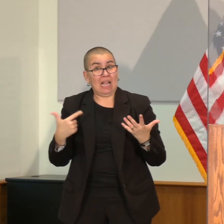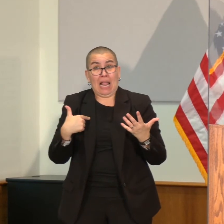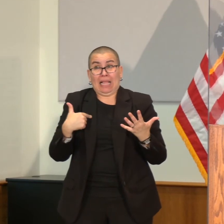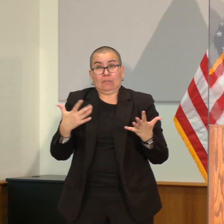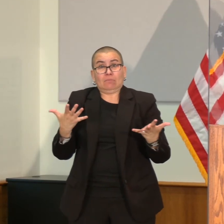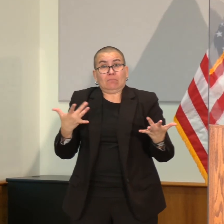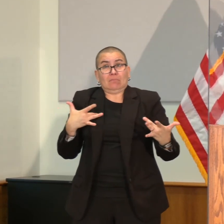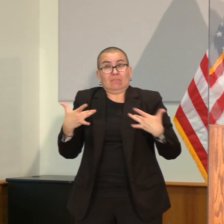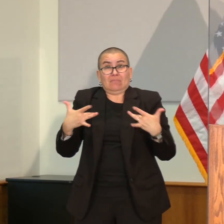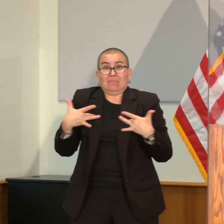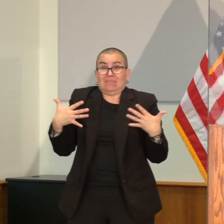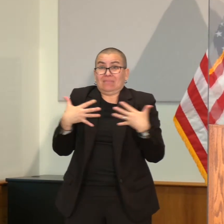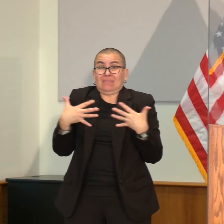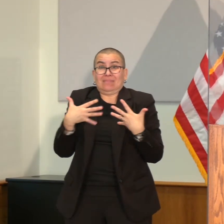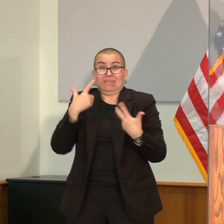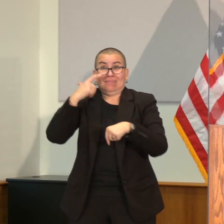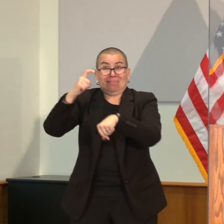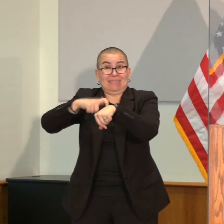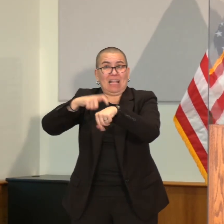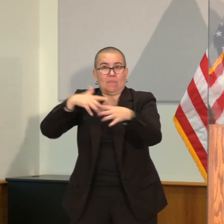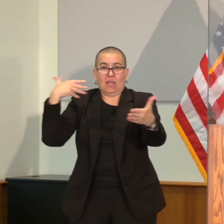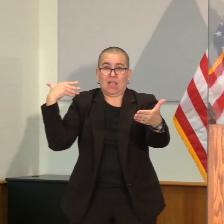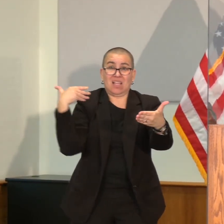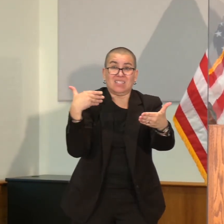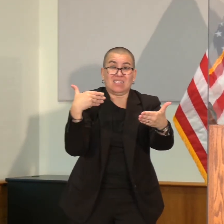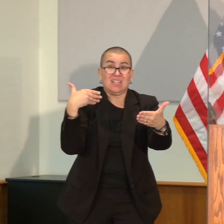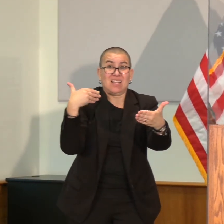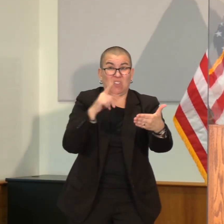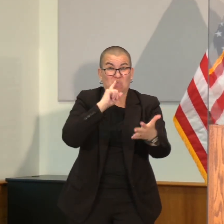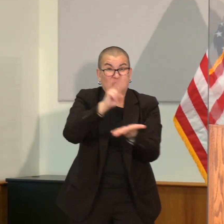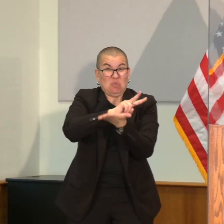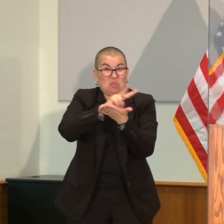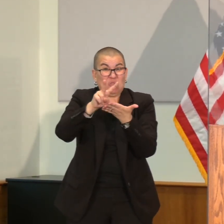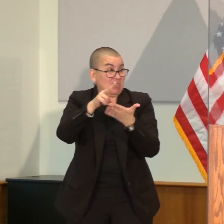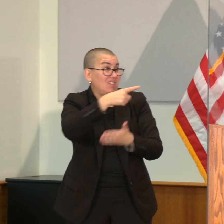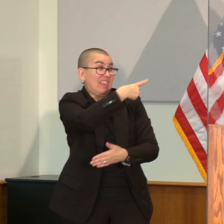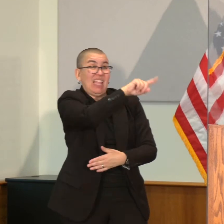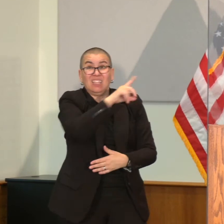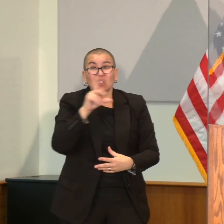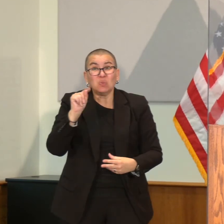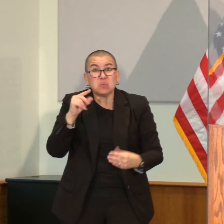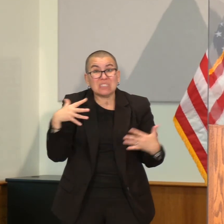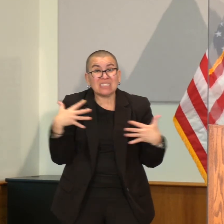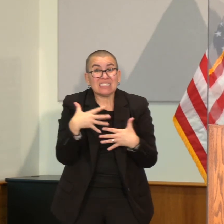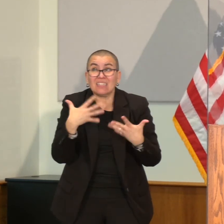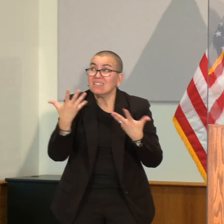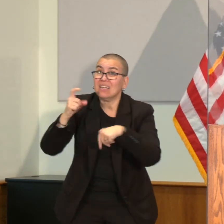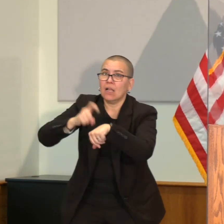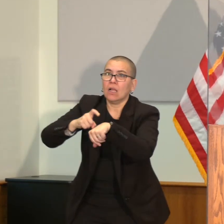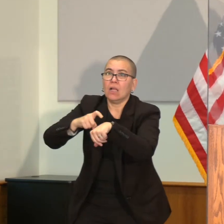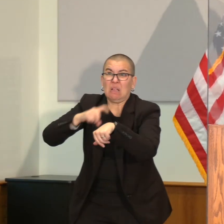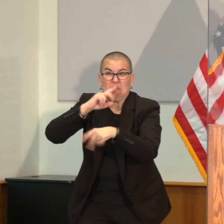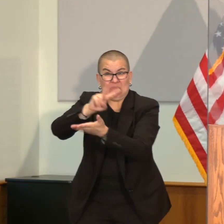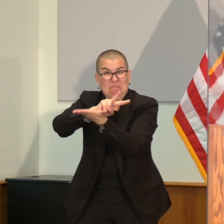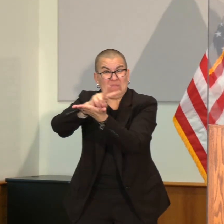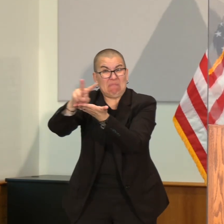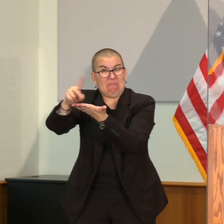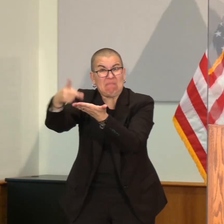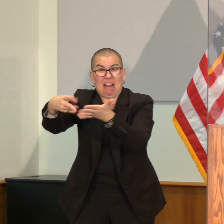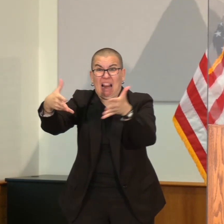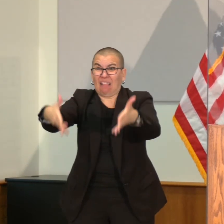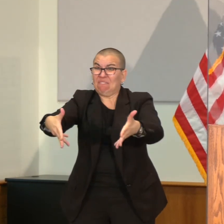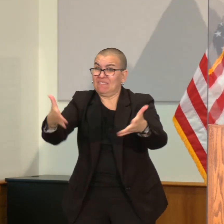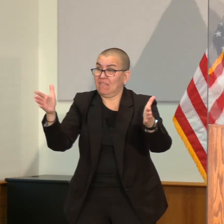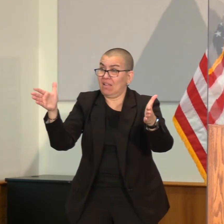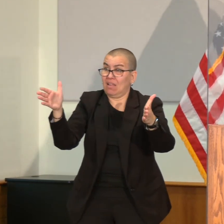there's a run out the clock mentality here. I think that's what this group would say. There's a fear of that, and that we will just go away. And I don't think any